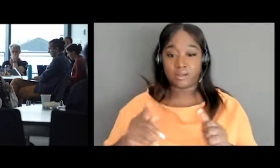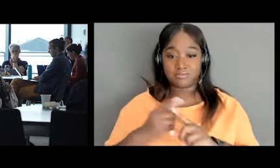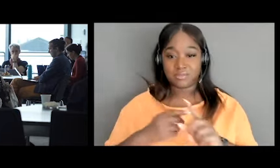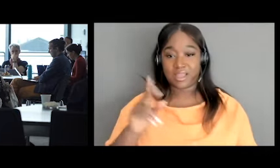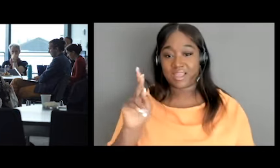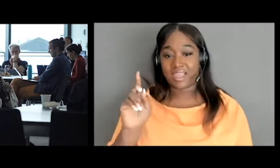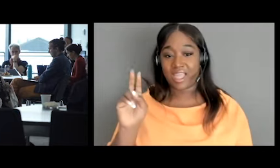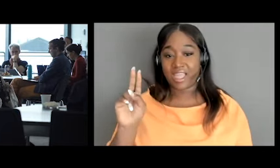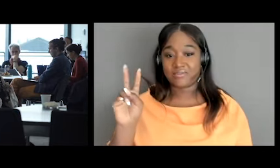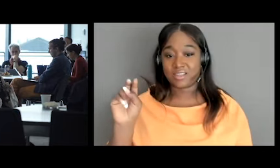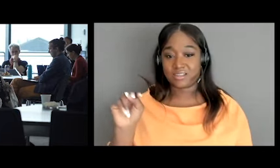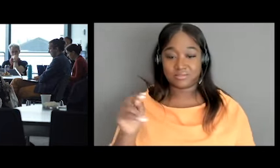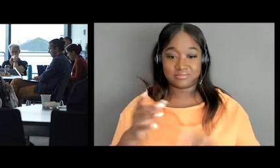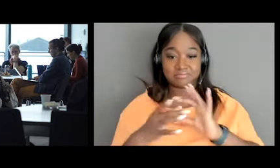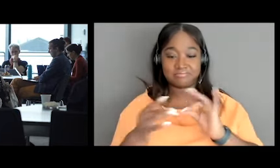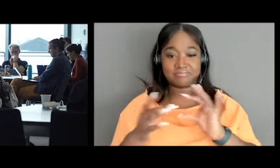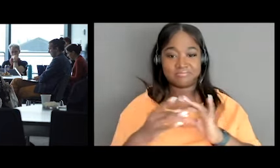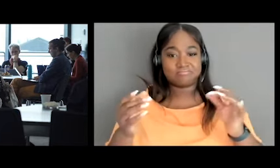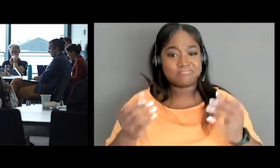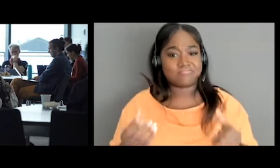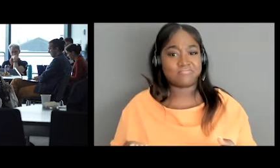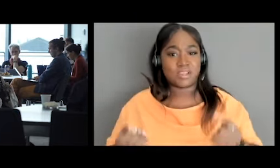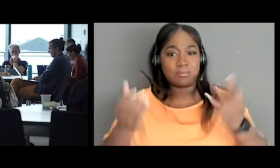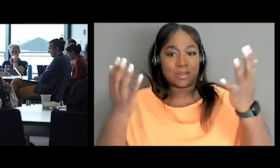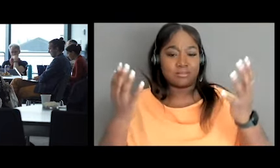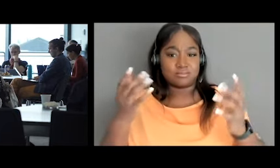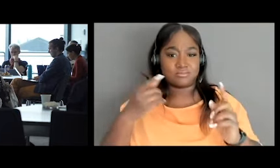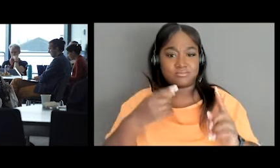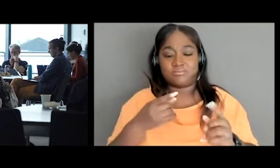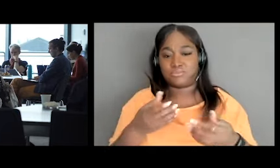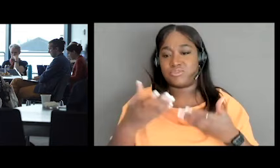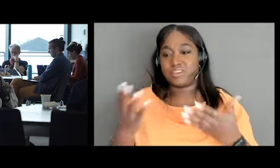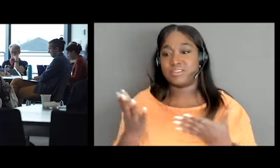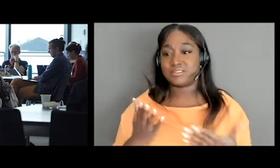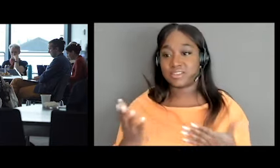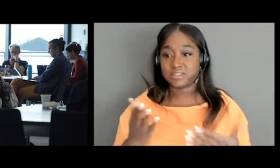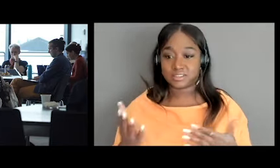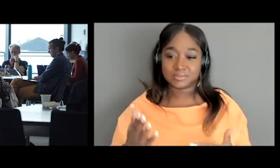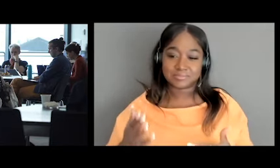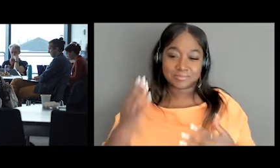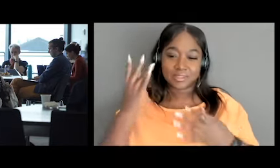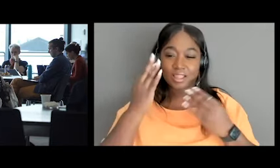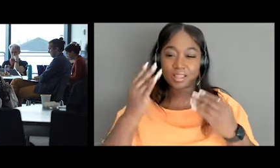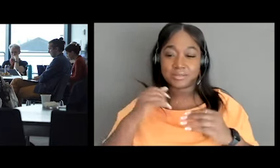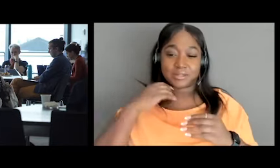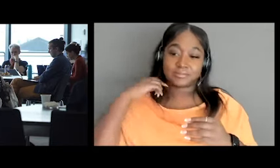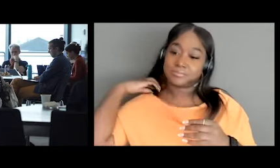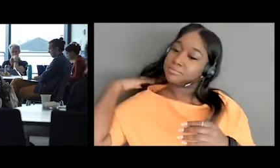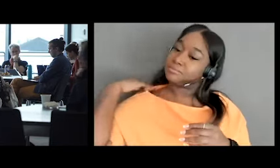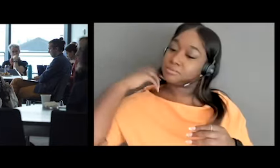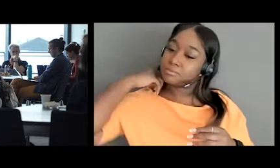services, I'm thinking about to what degree we can offer elasticity within what